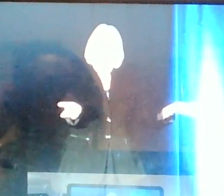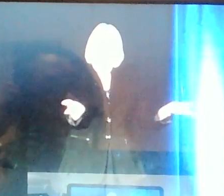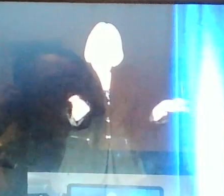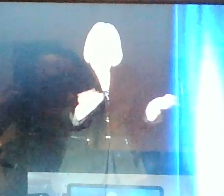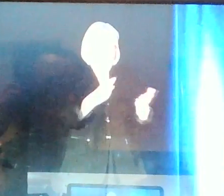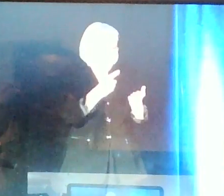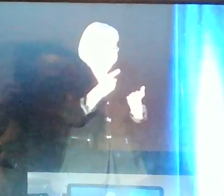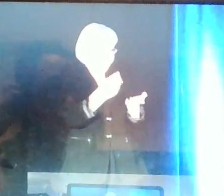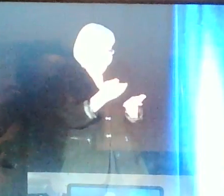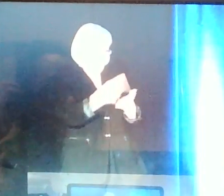about what's there.